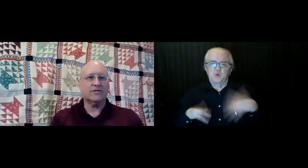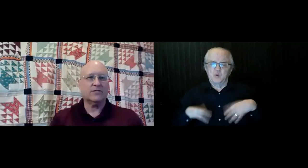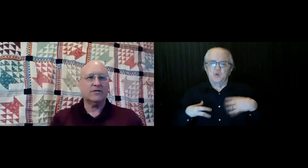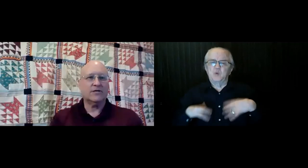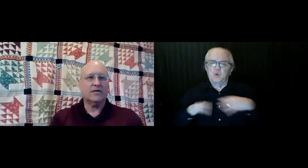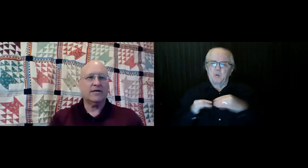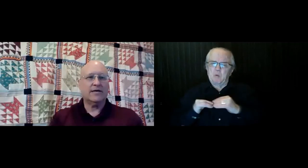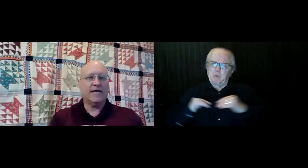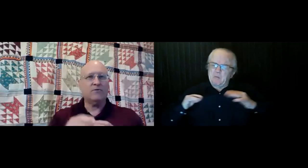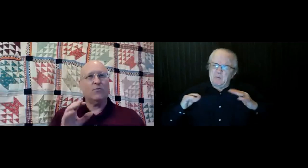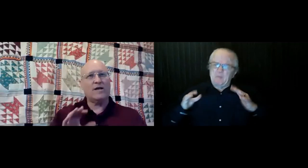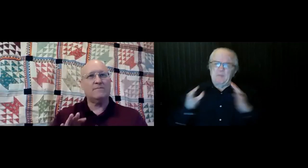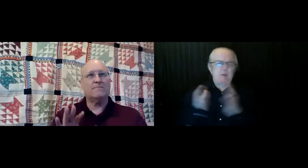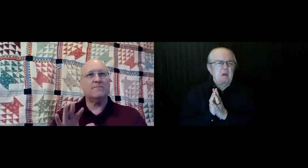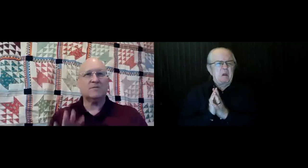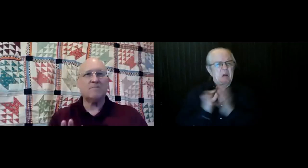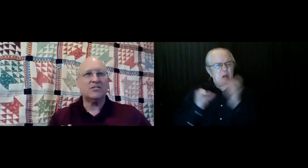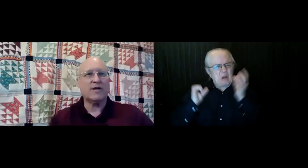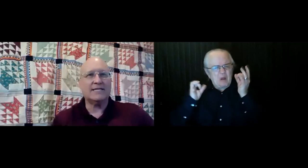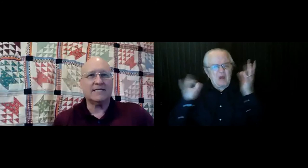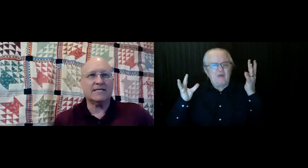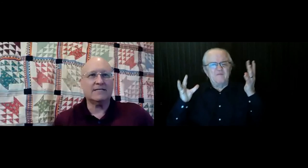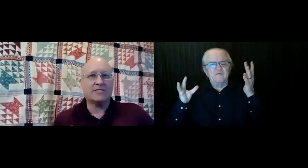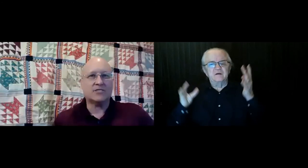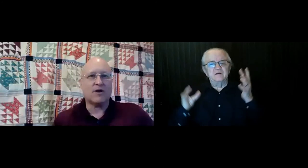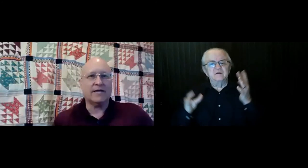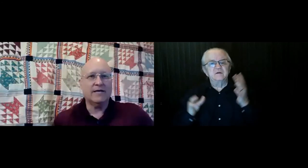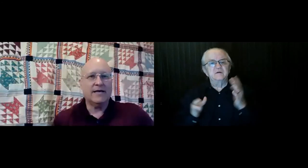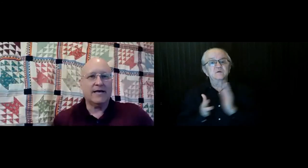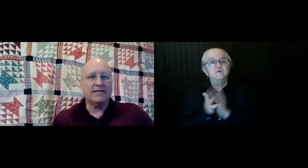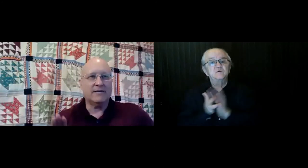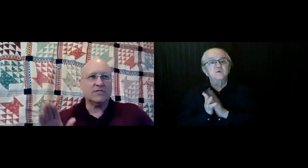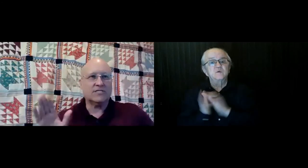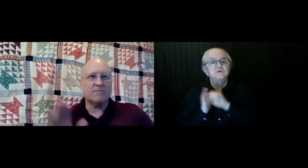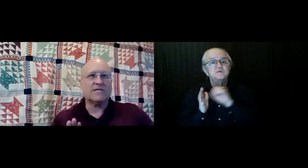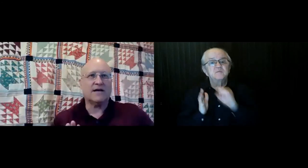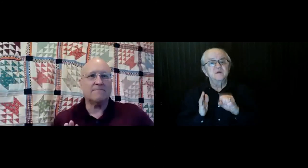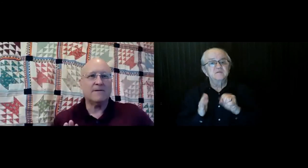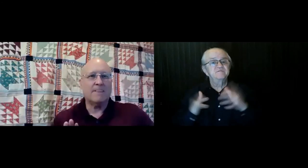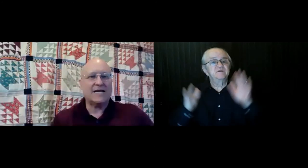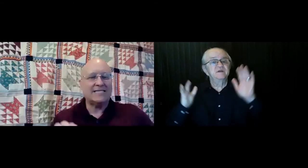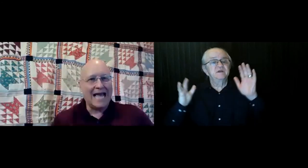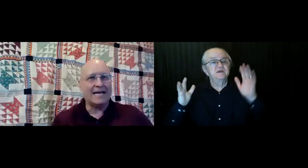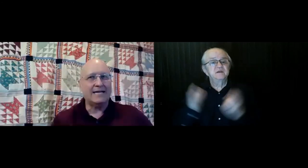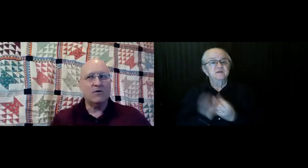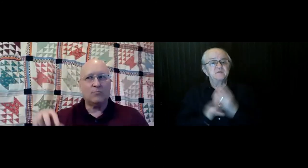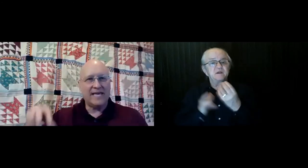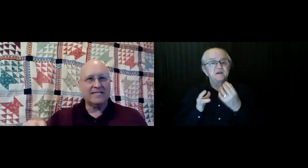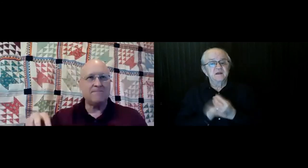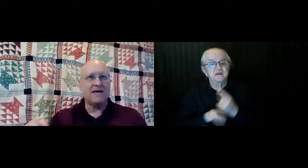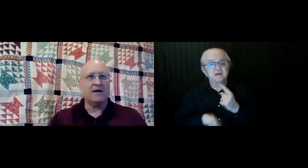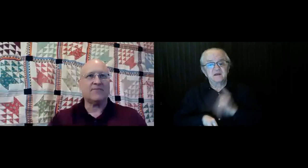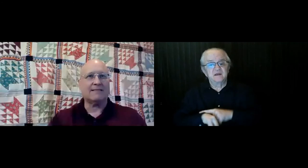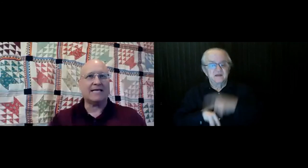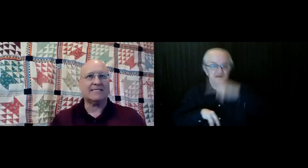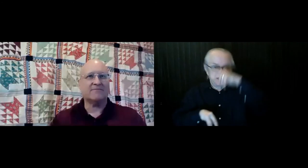fierce. And when the semester ended that spring and it was summertime, my dad picked